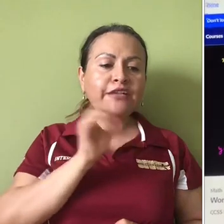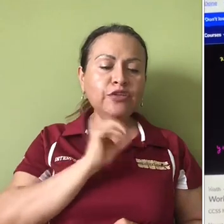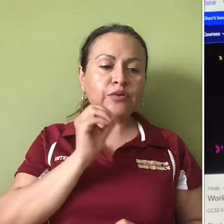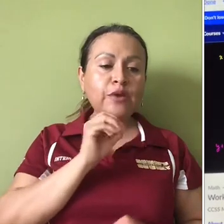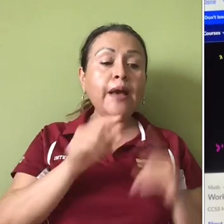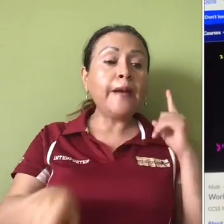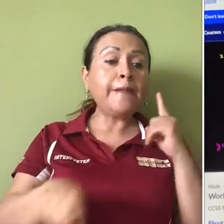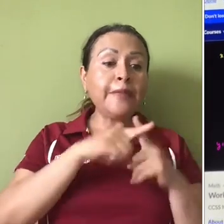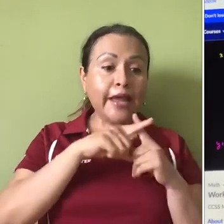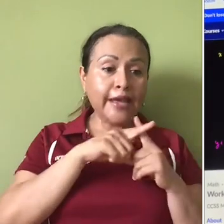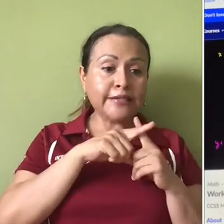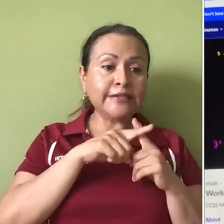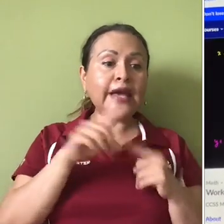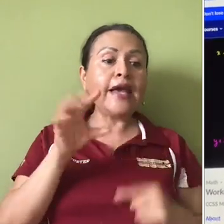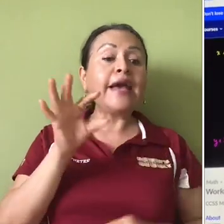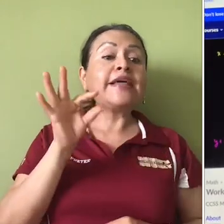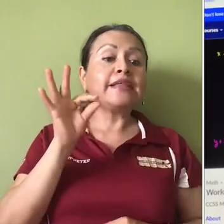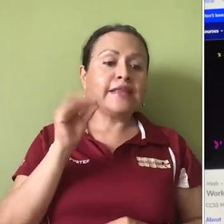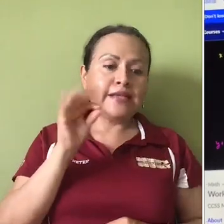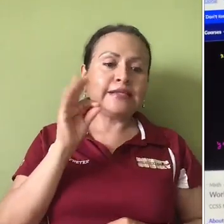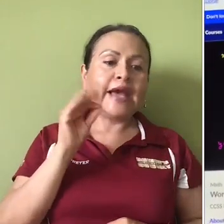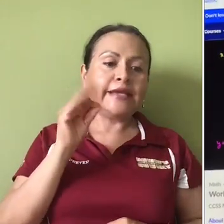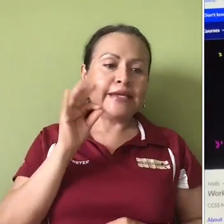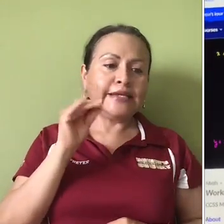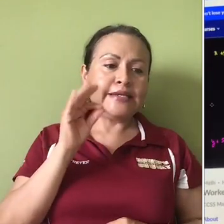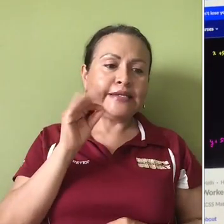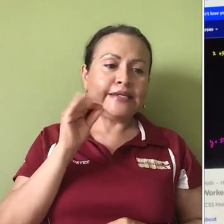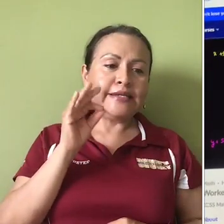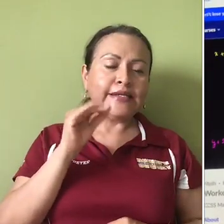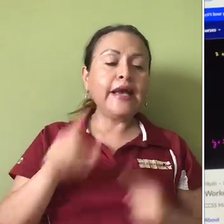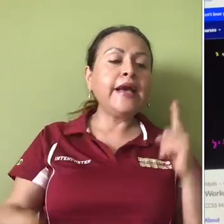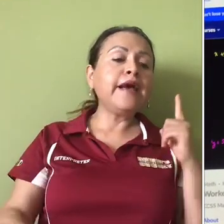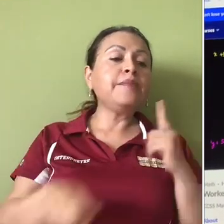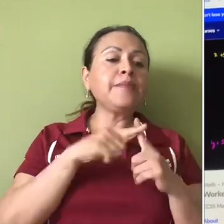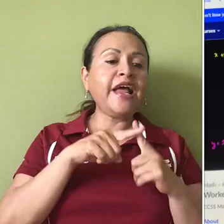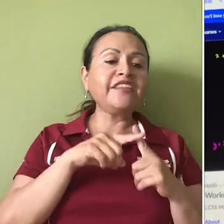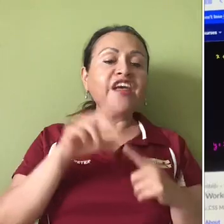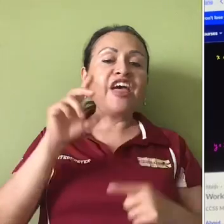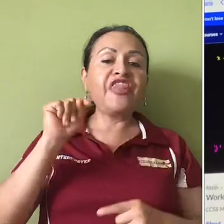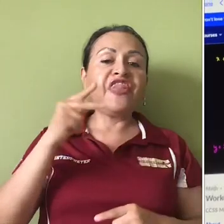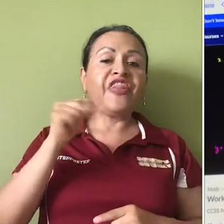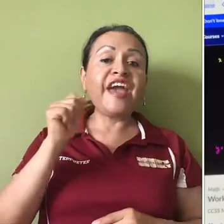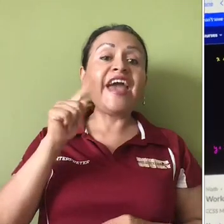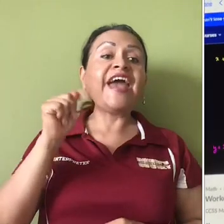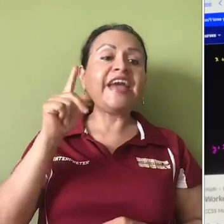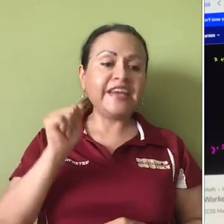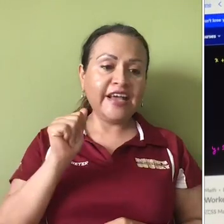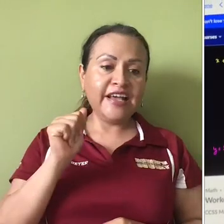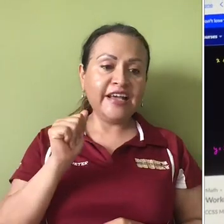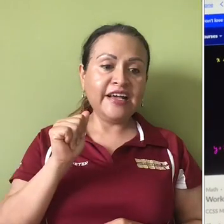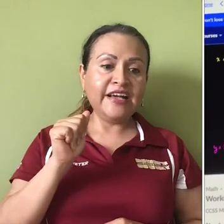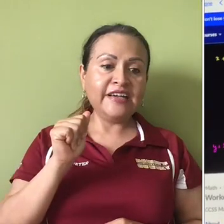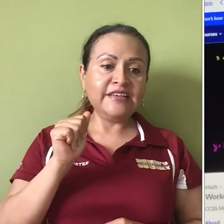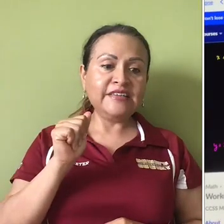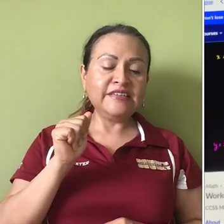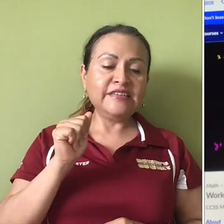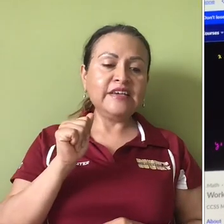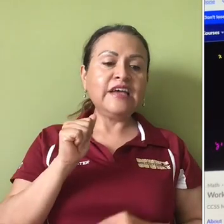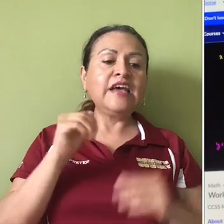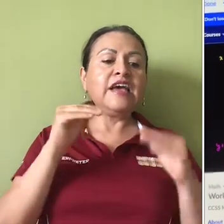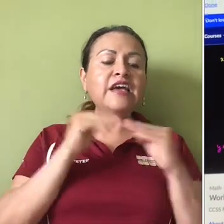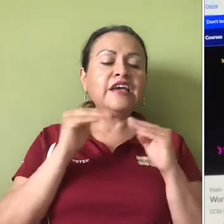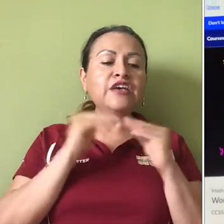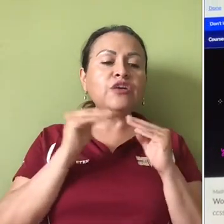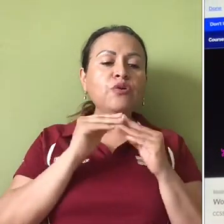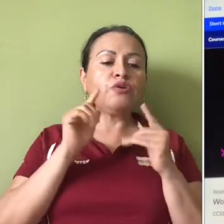58 plus this 90, plus 90, plus theta now, is going to be